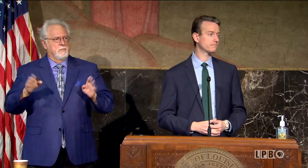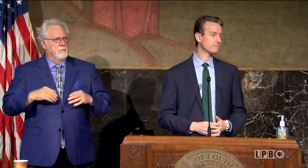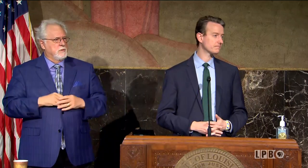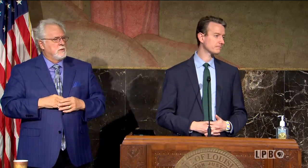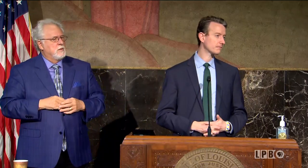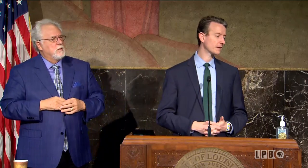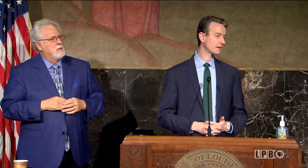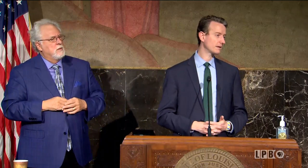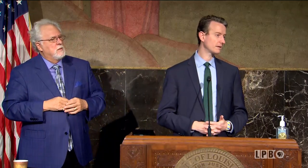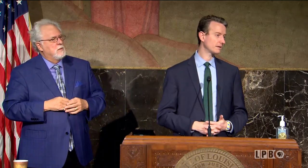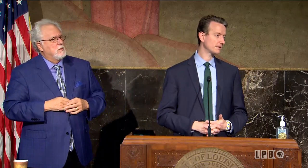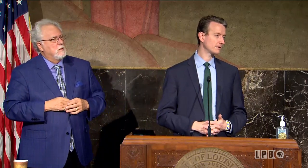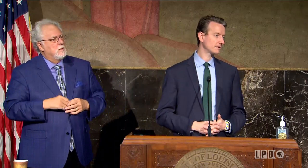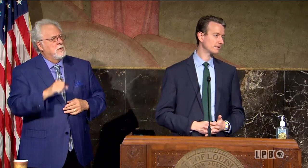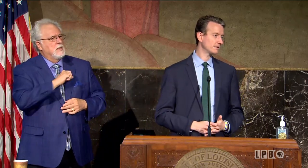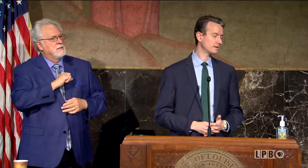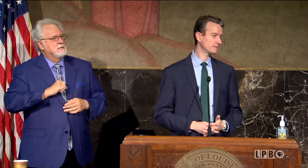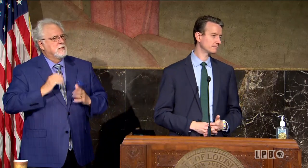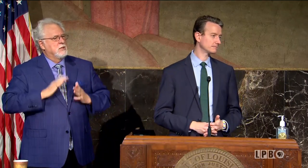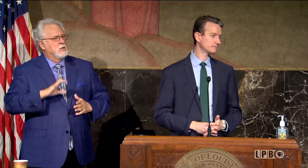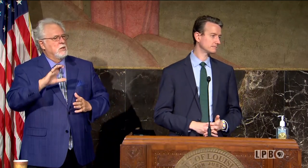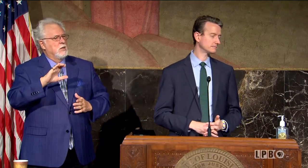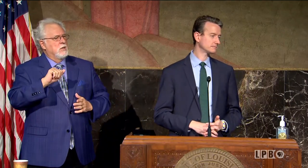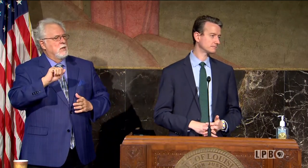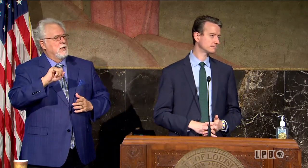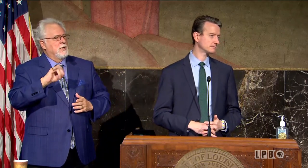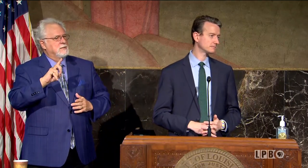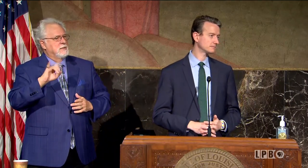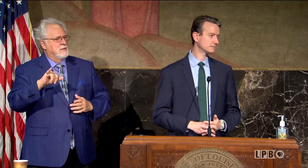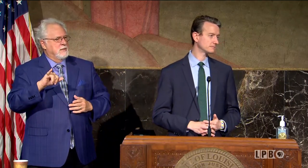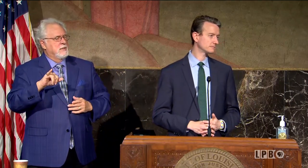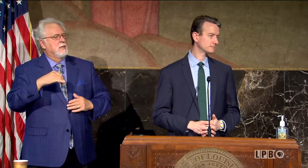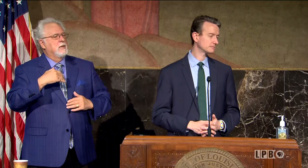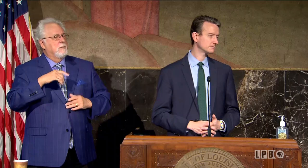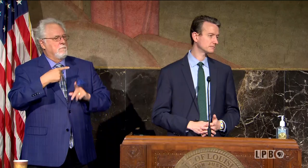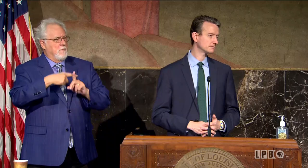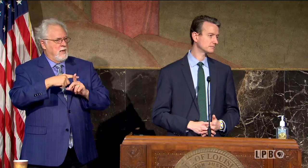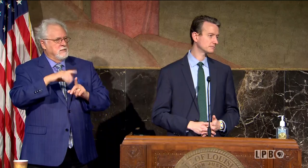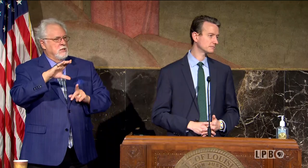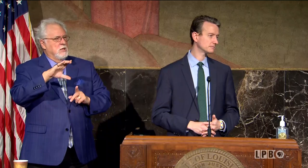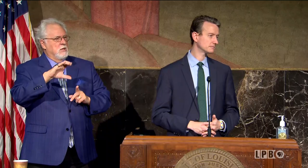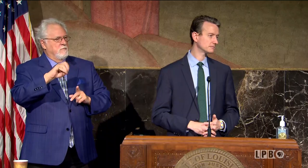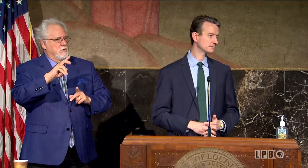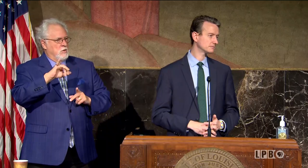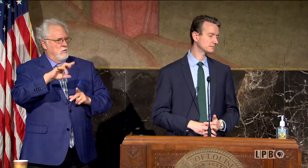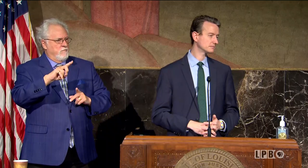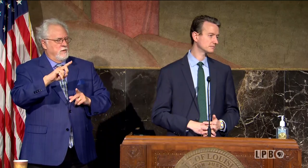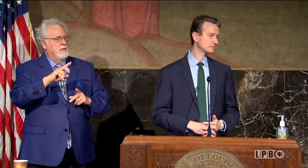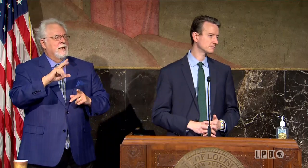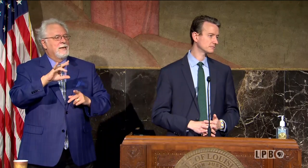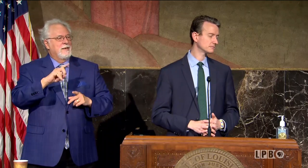Please. Senator Cassidy tested positive for COVID, and he said that he knew because he took a rapid